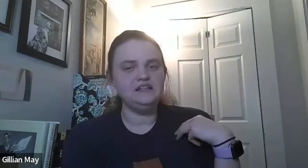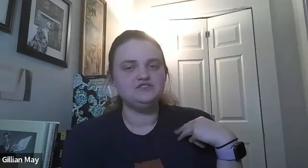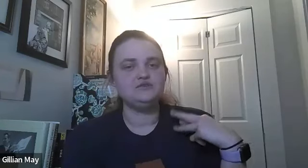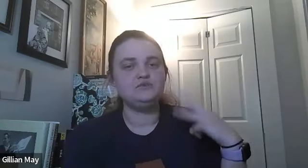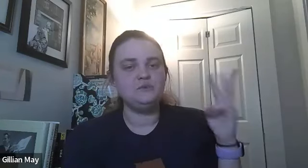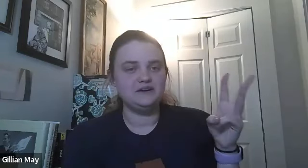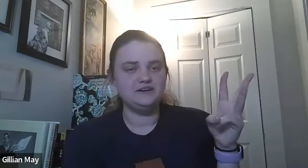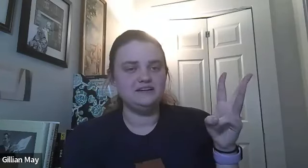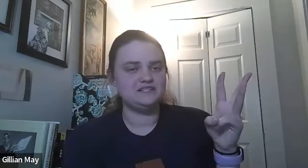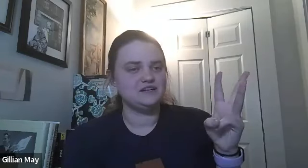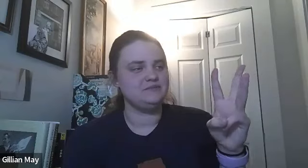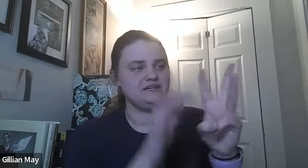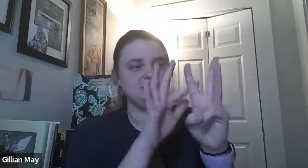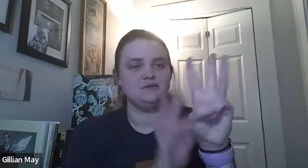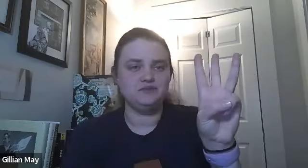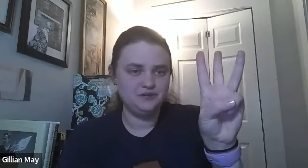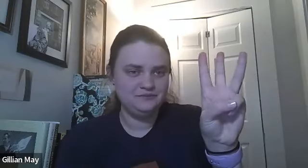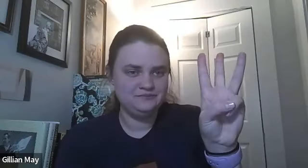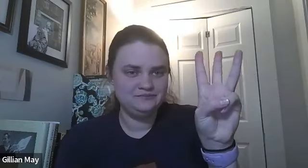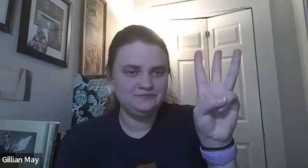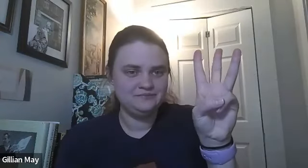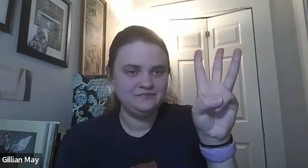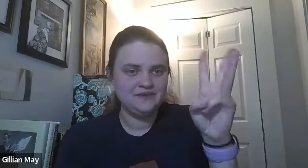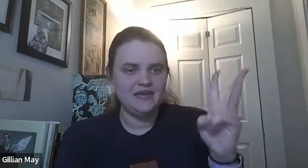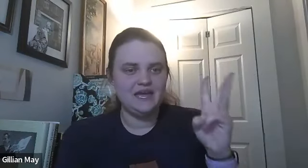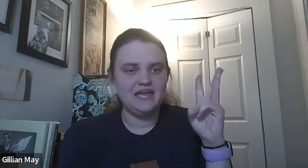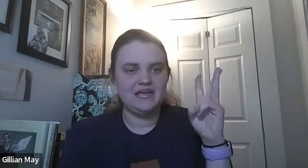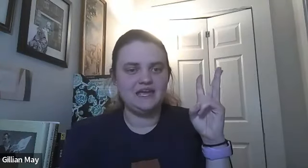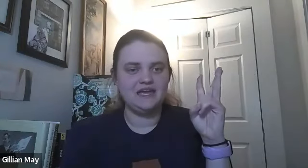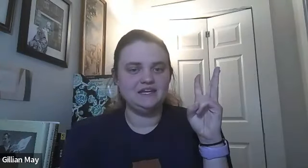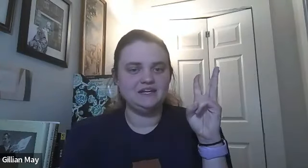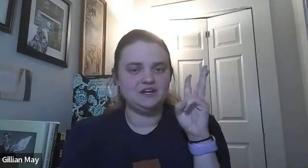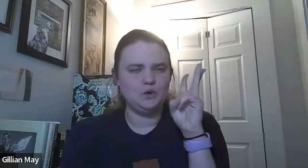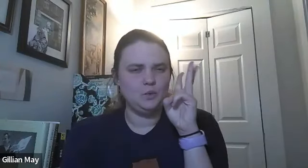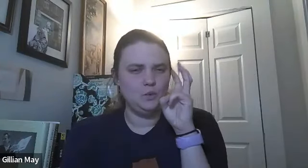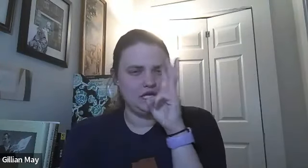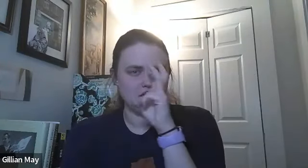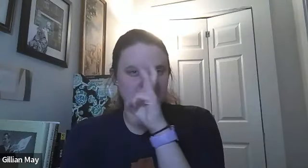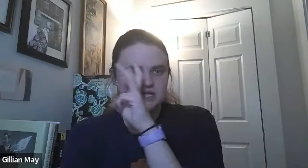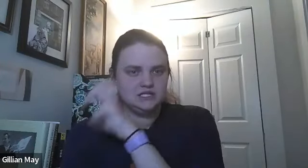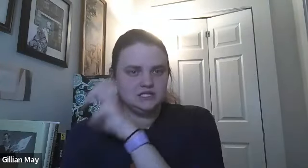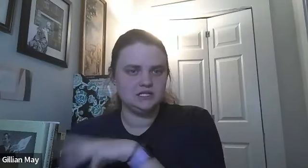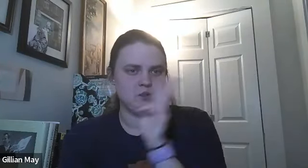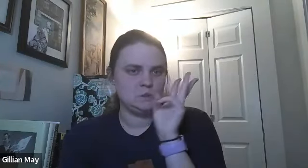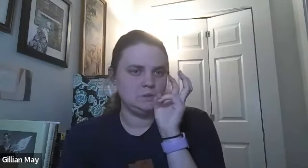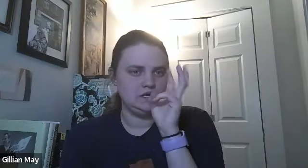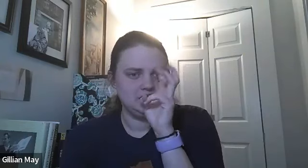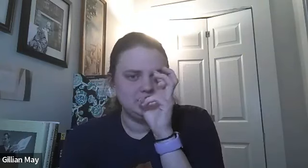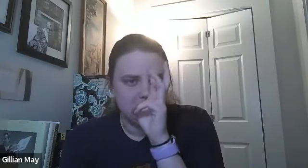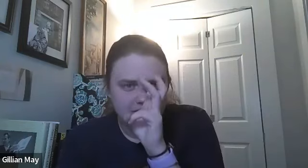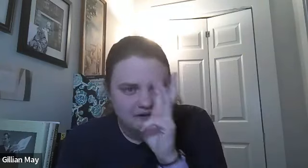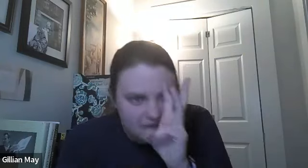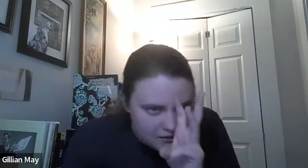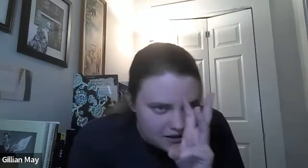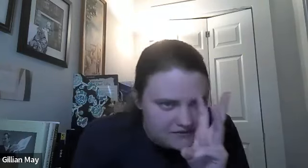So weird is going to be a W and you're going to go weird, weird. And you like, I know I had that